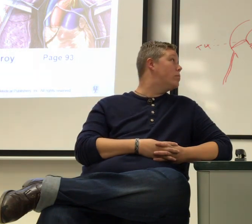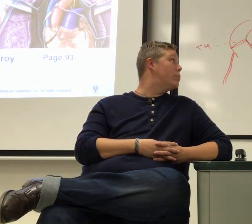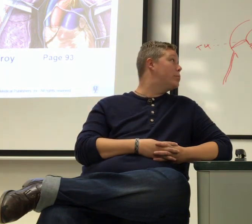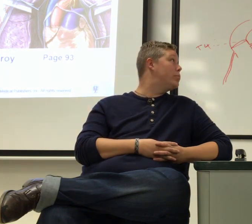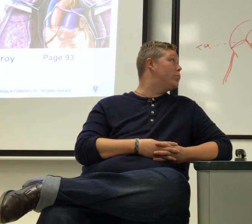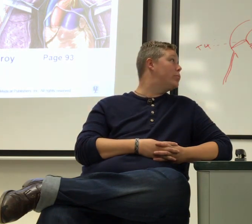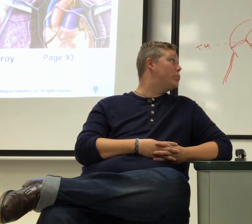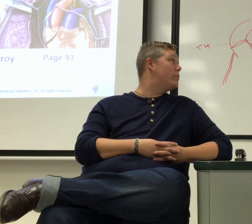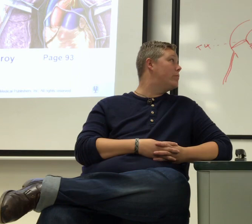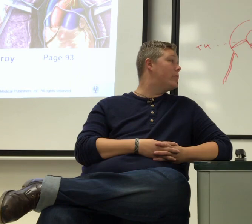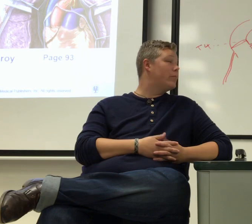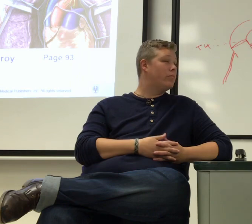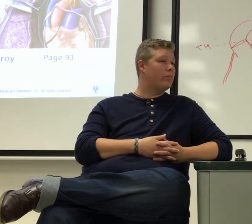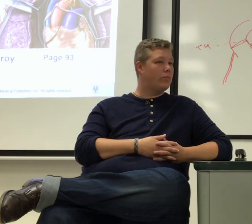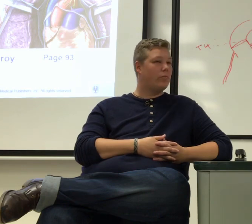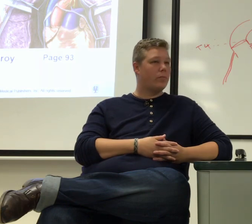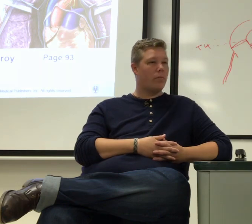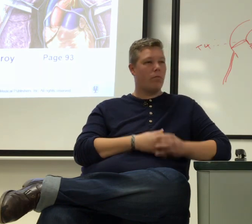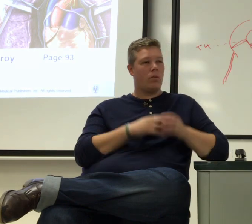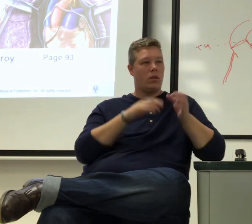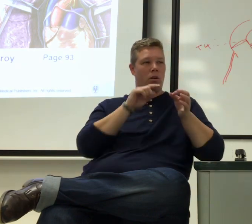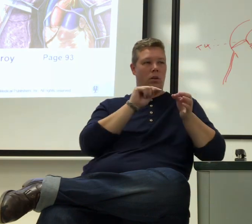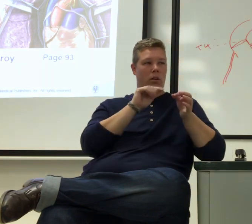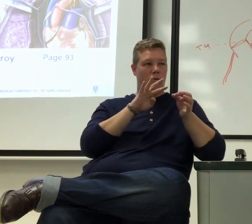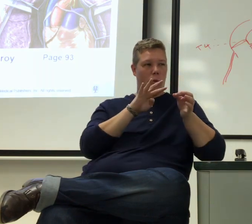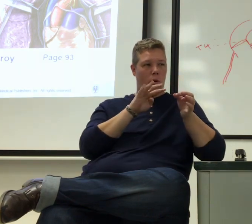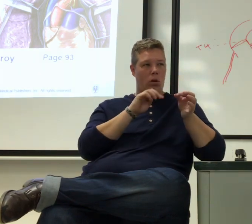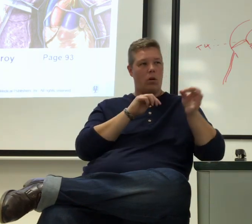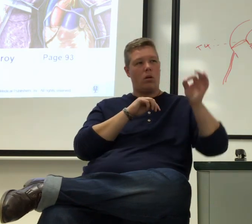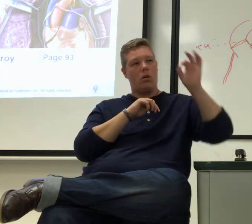So I'll just go T4 to T4. It's an arch.